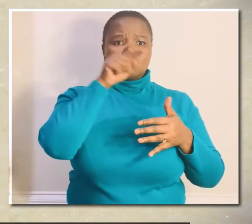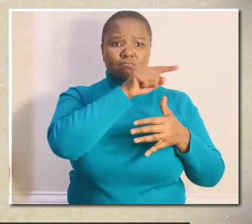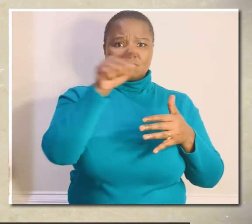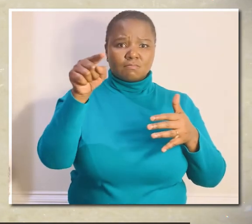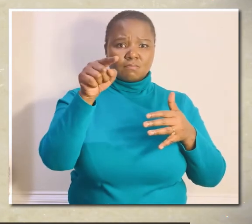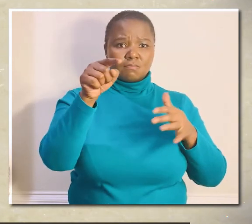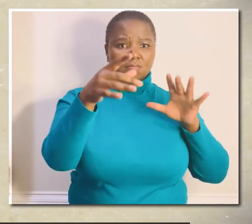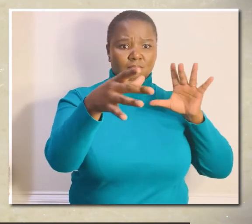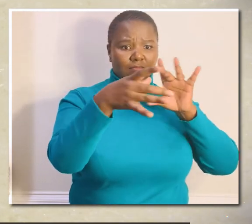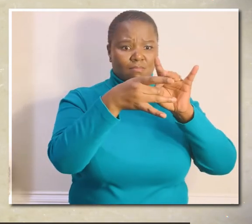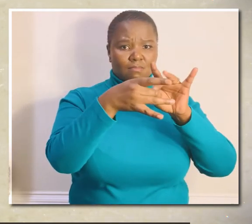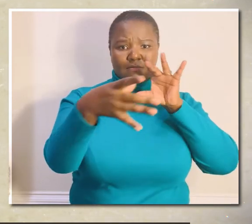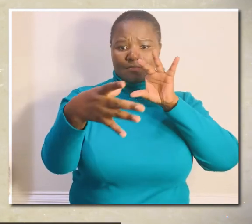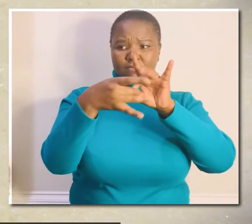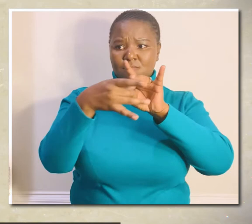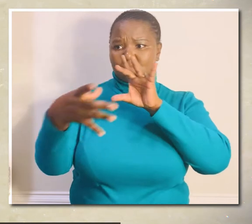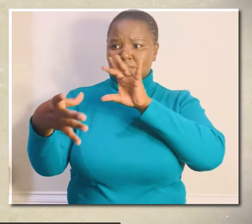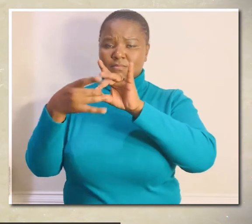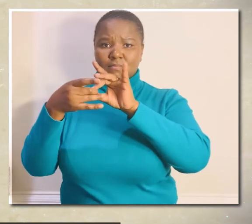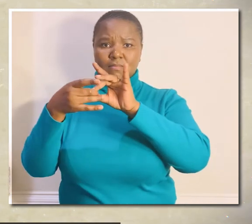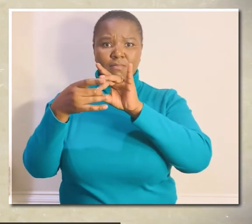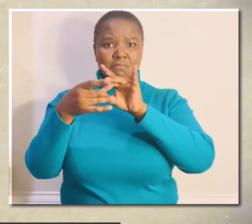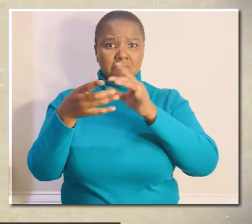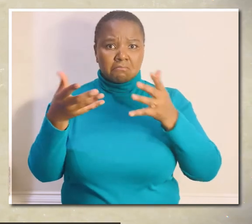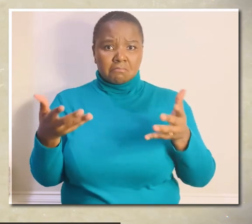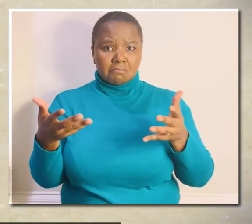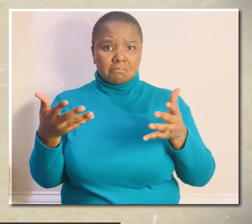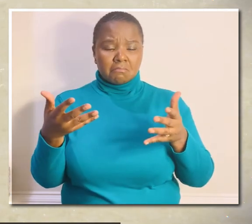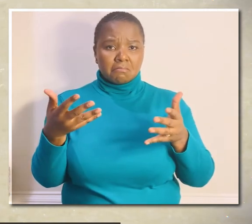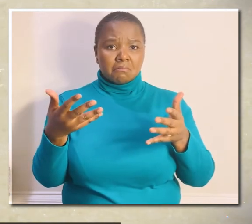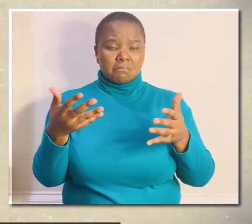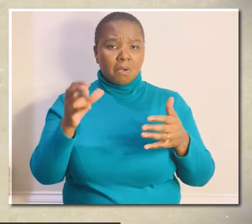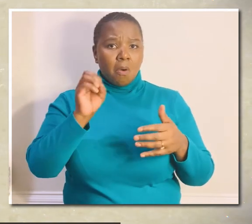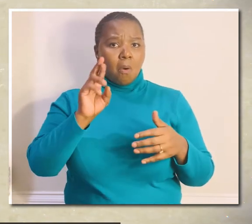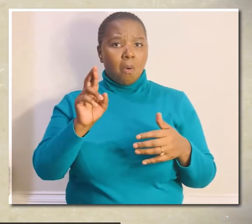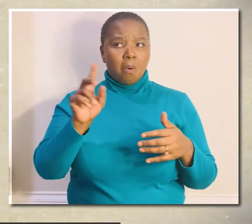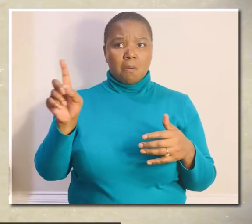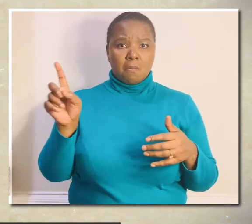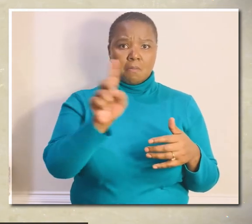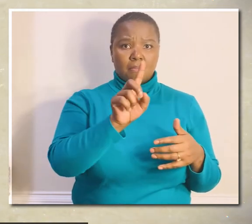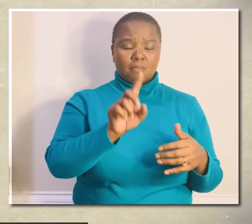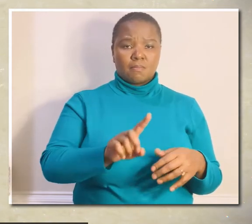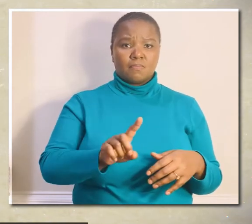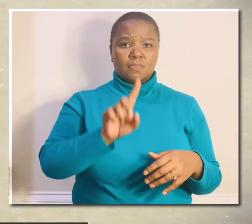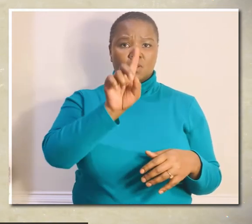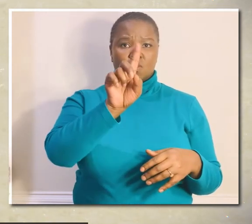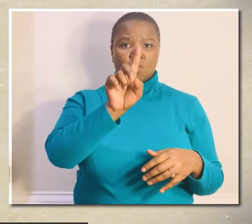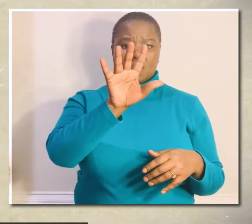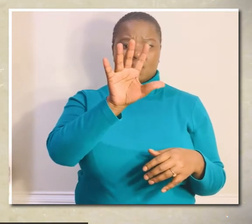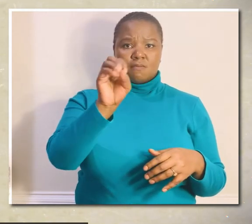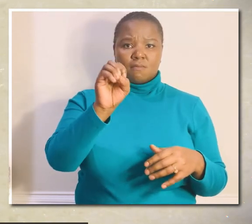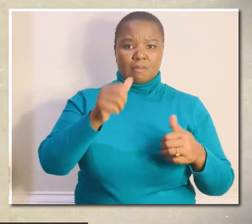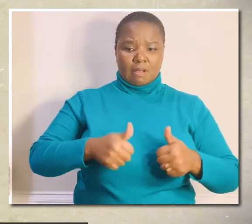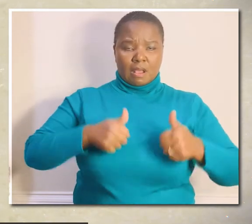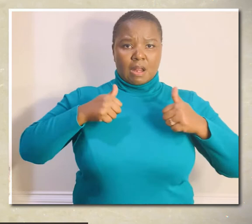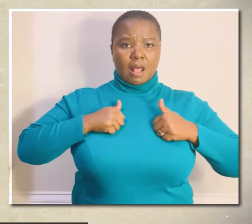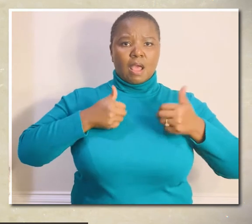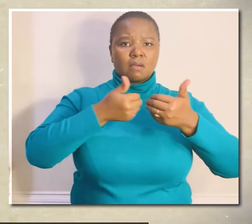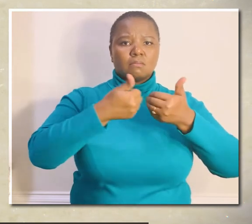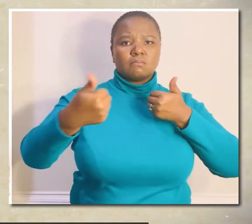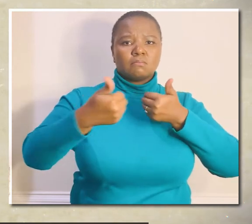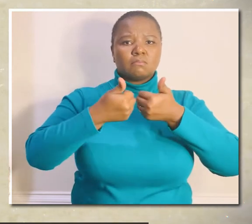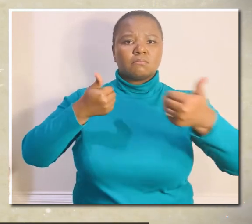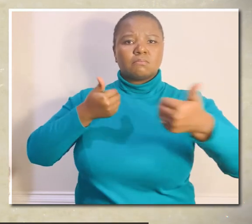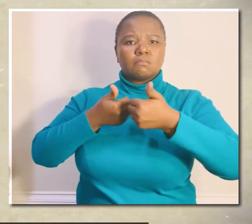really something that connected these people? Or were these just 150 separate lives? And that's what I investigated.